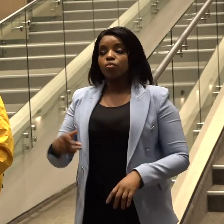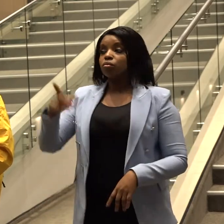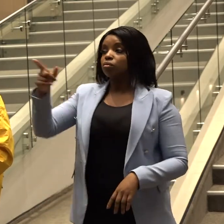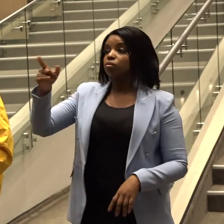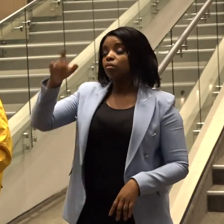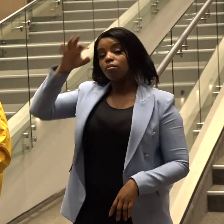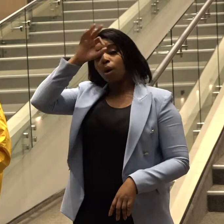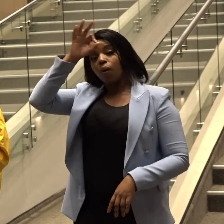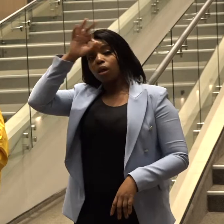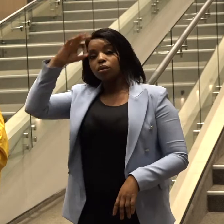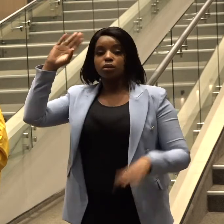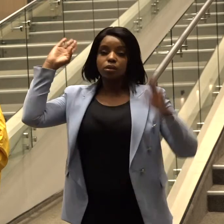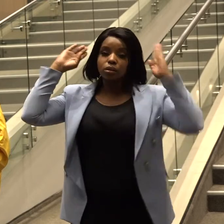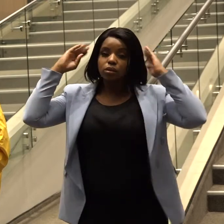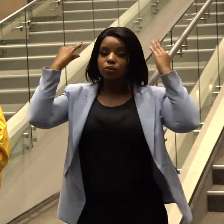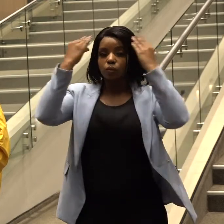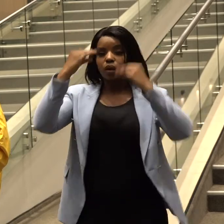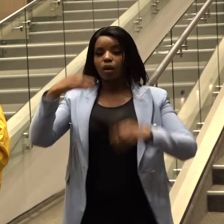minister